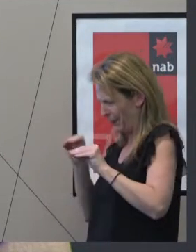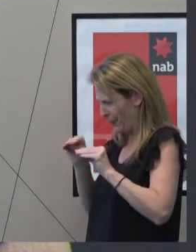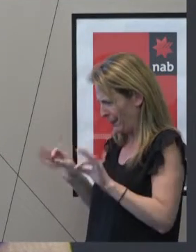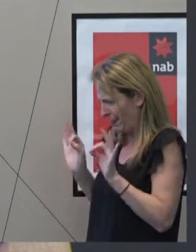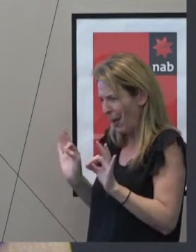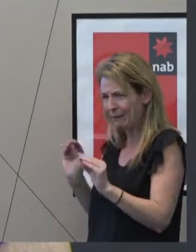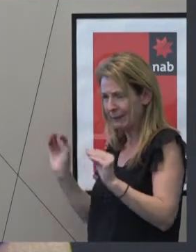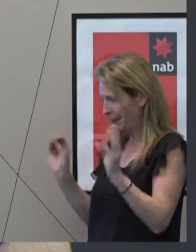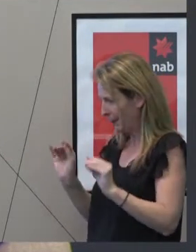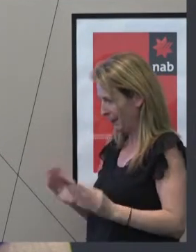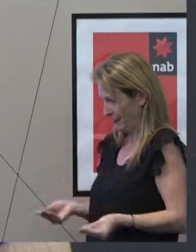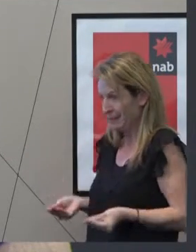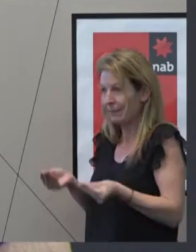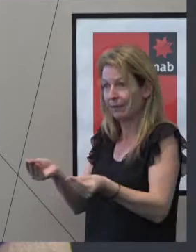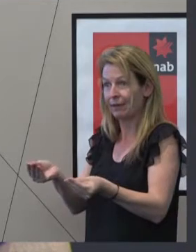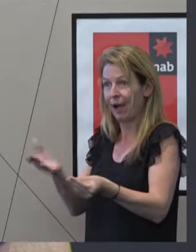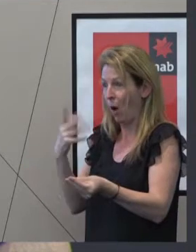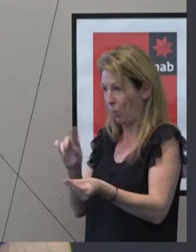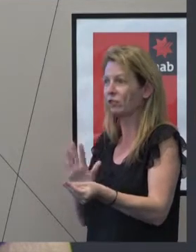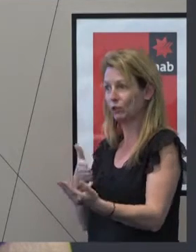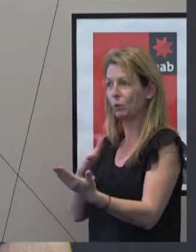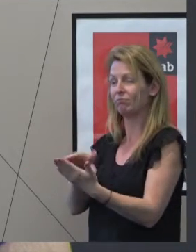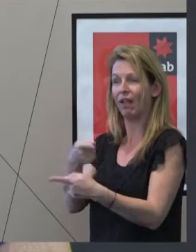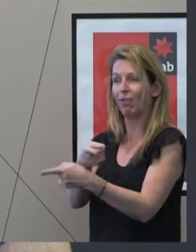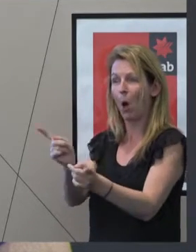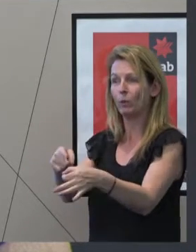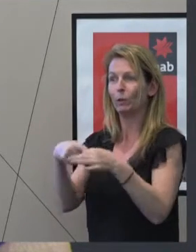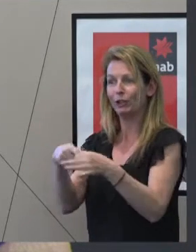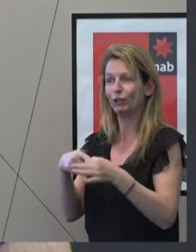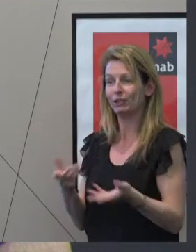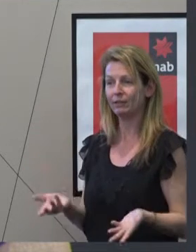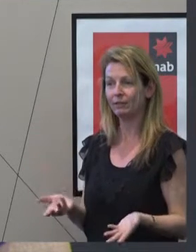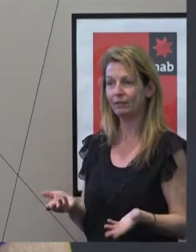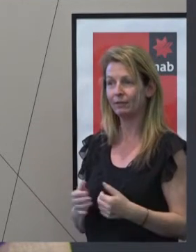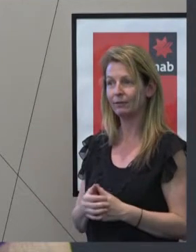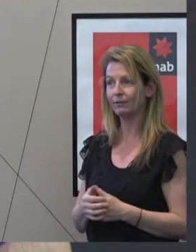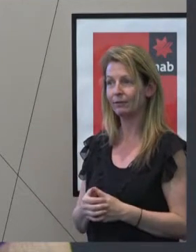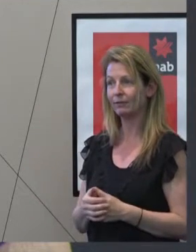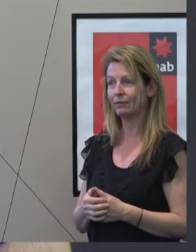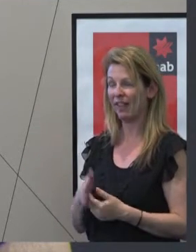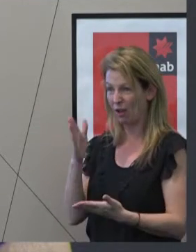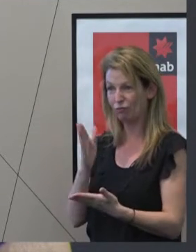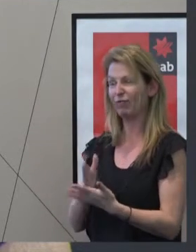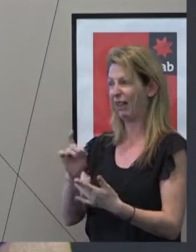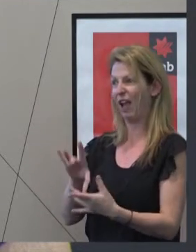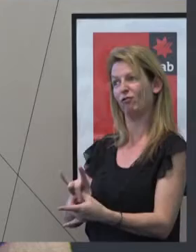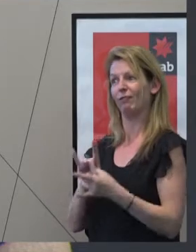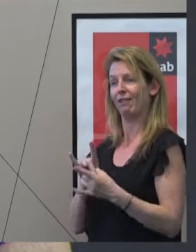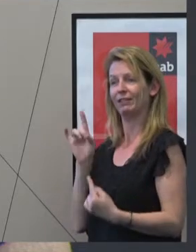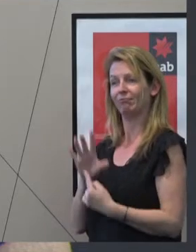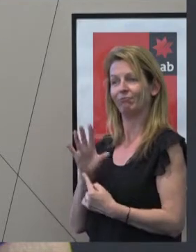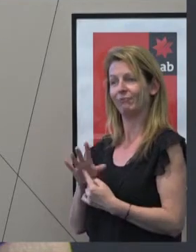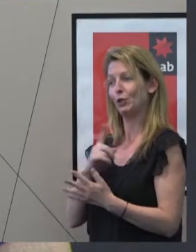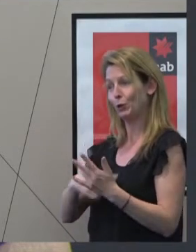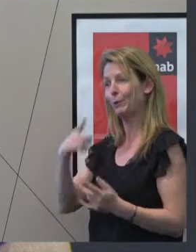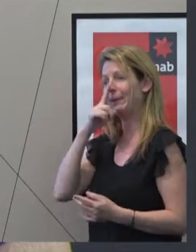finite, to be directed towards addressing questions that are of most relevance